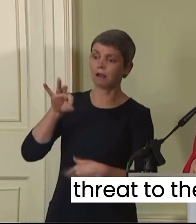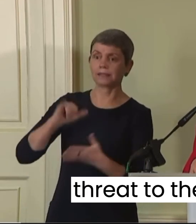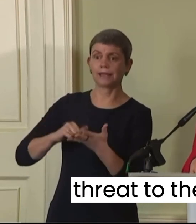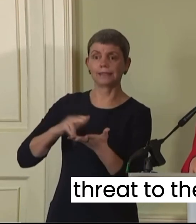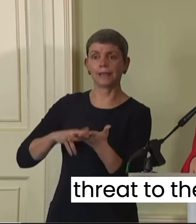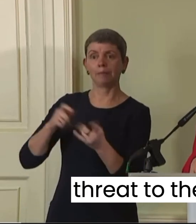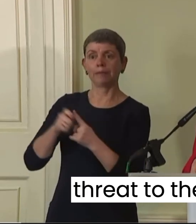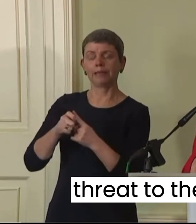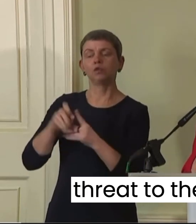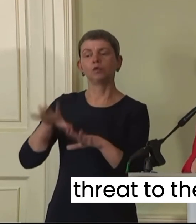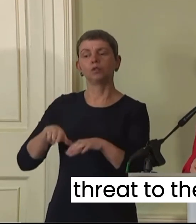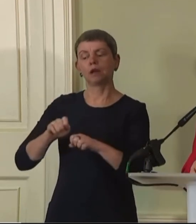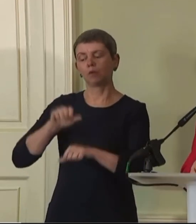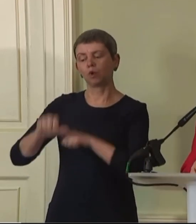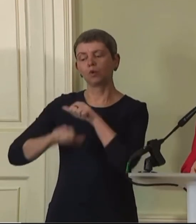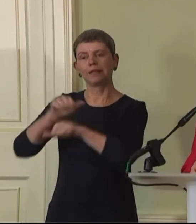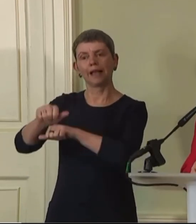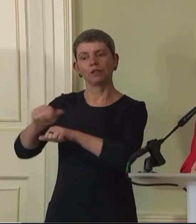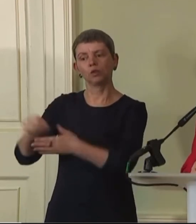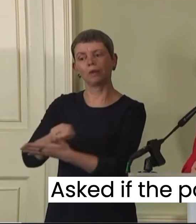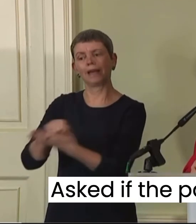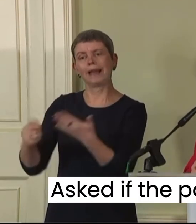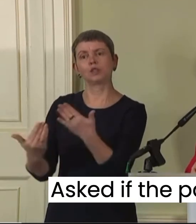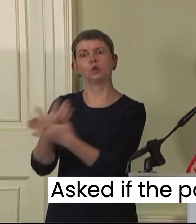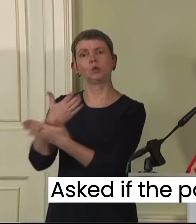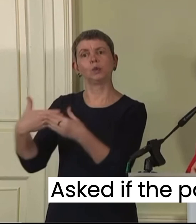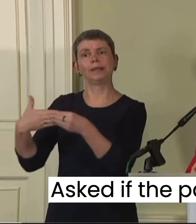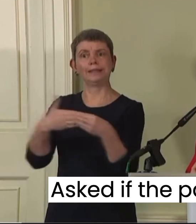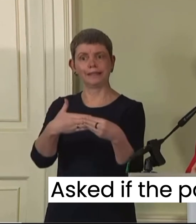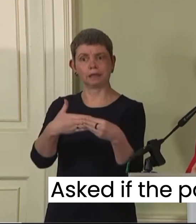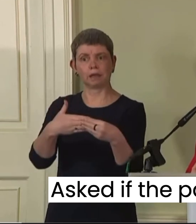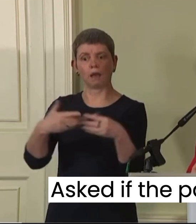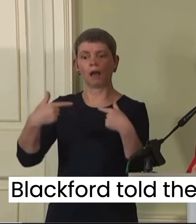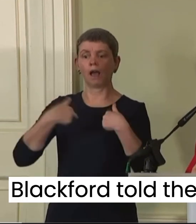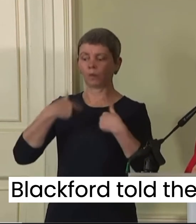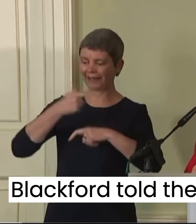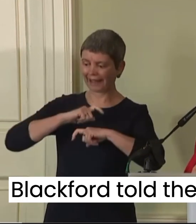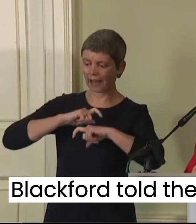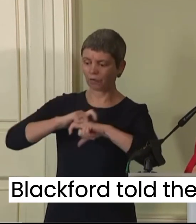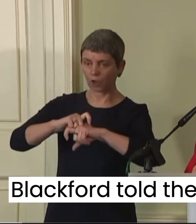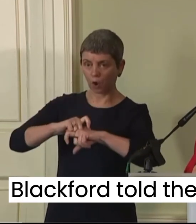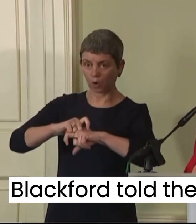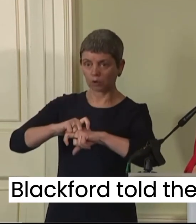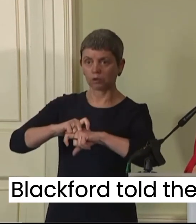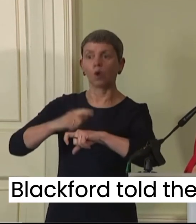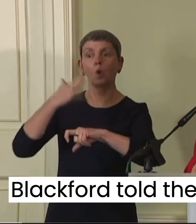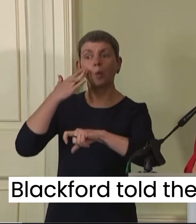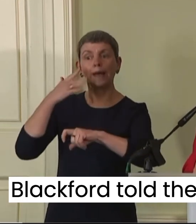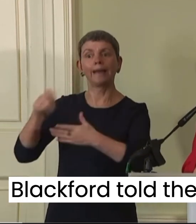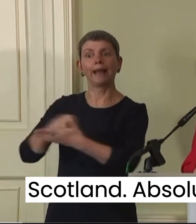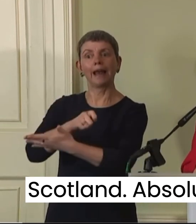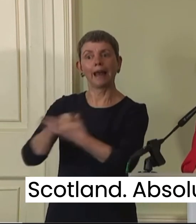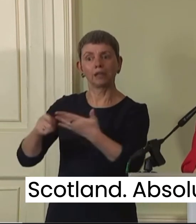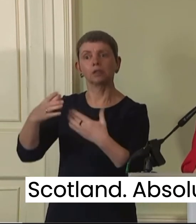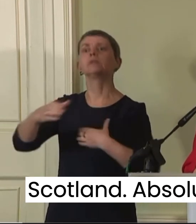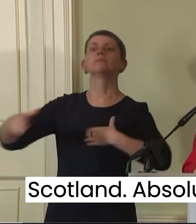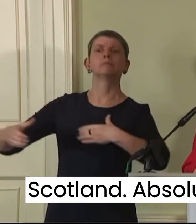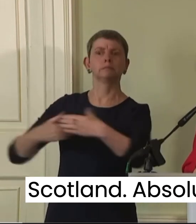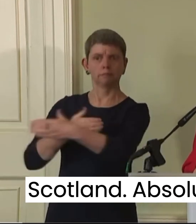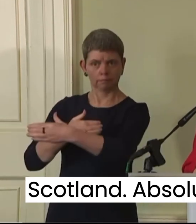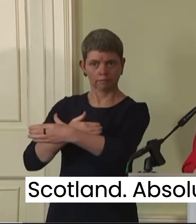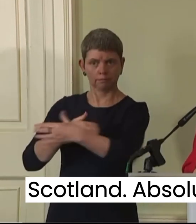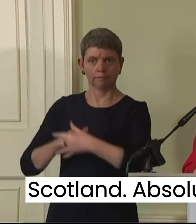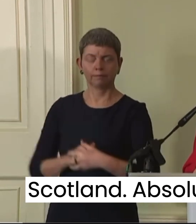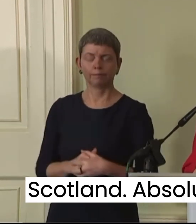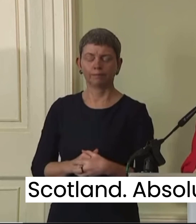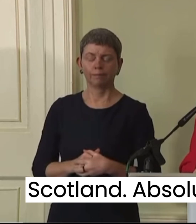threat to the party's finances. Asked if the party was solvent, Mr. Blackford told The Sunday Show on Radio Scotland,